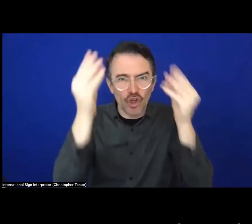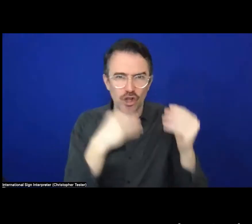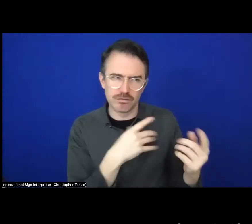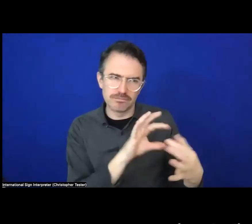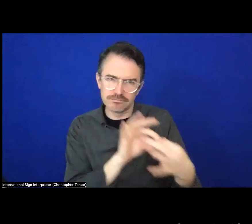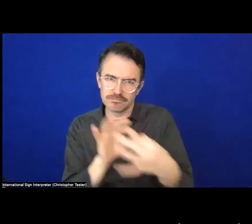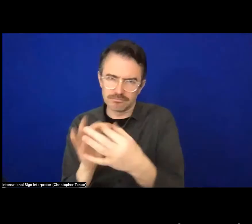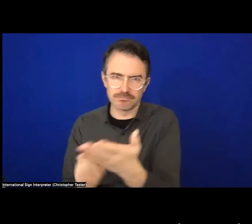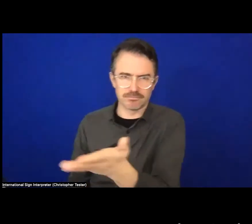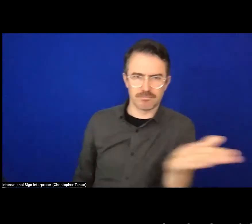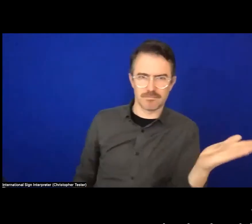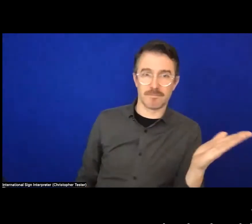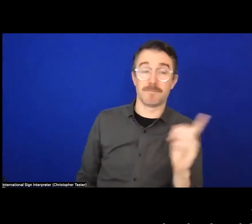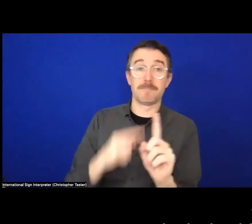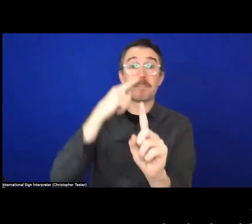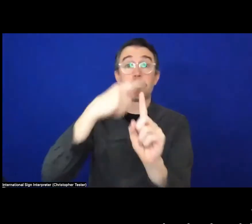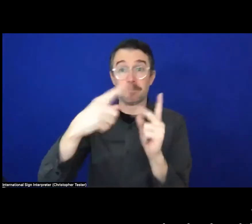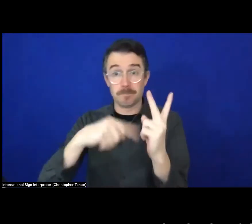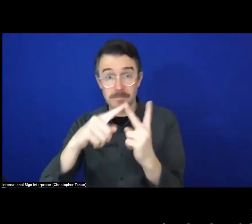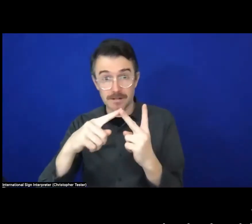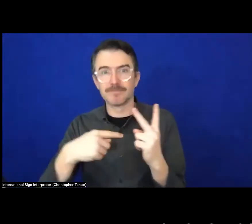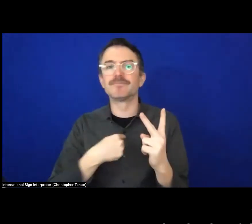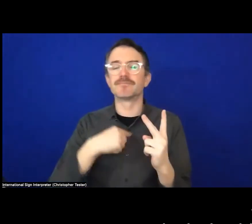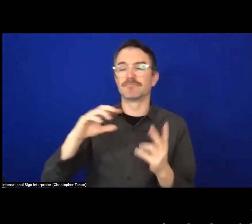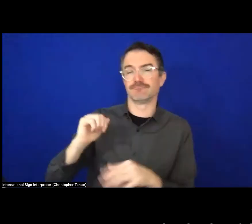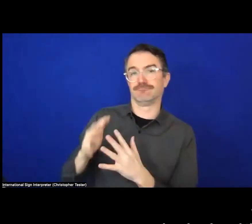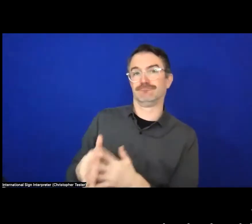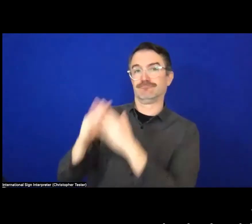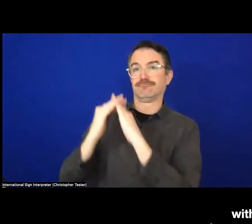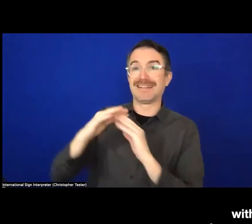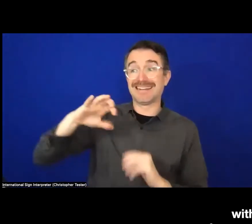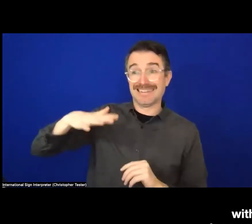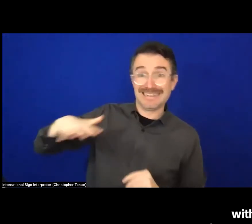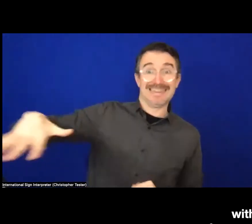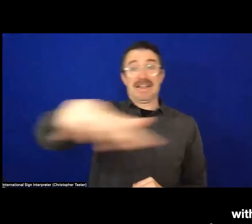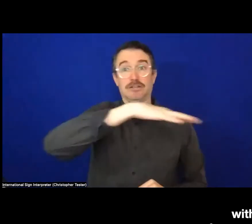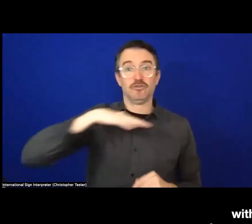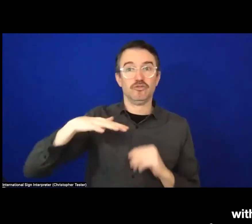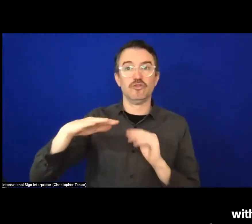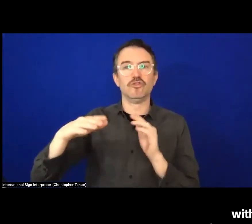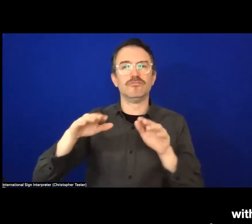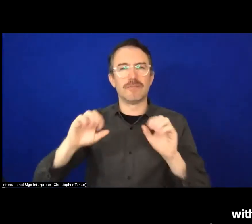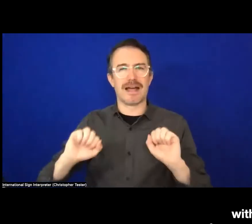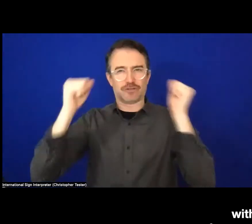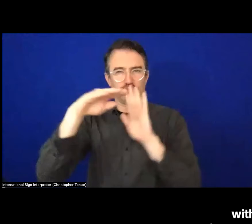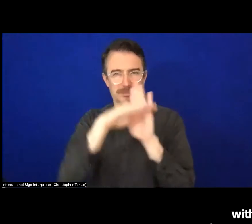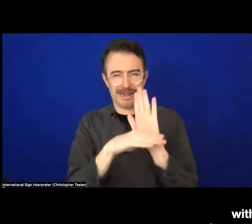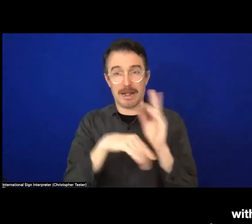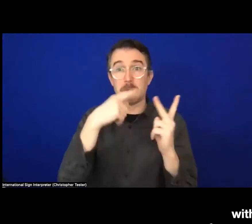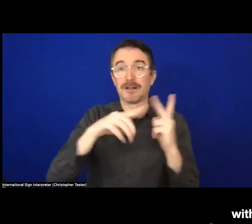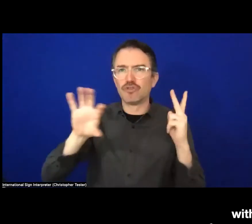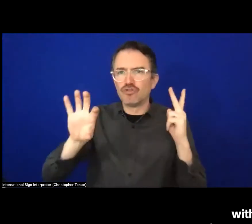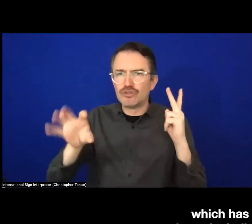and province levels. We have also developed the master plan of persons with disabilities for a period